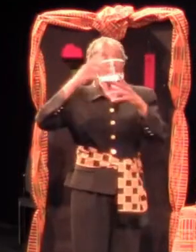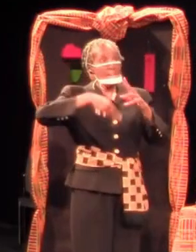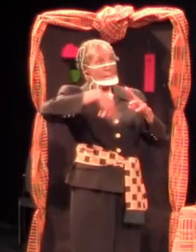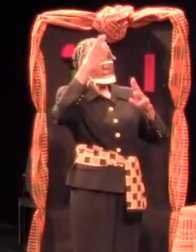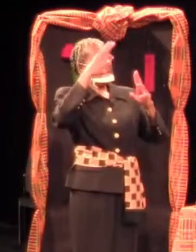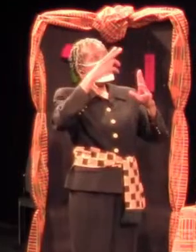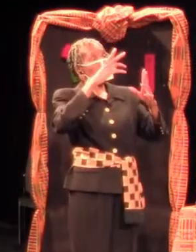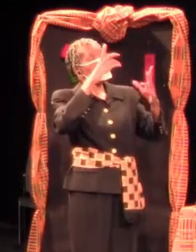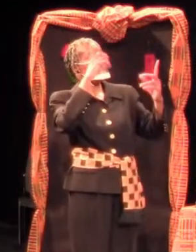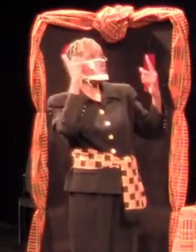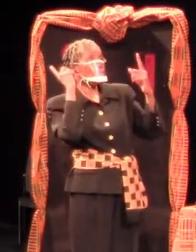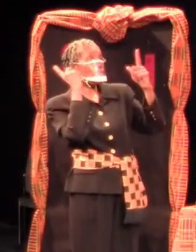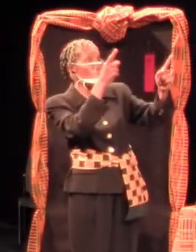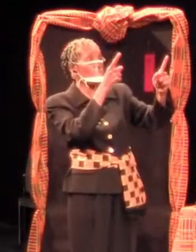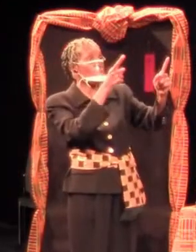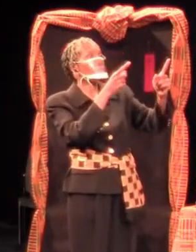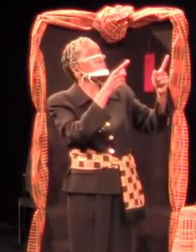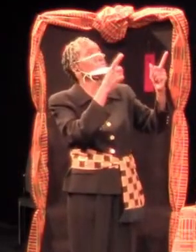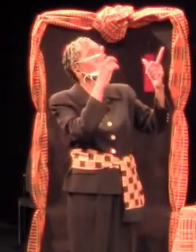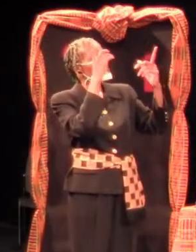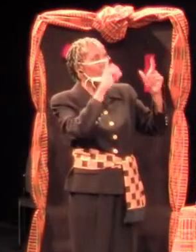and celebration of the good.